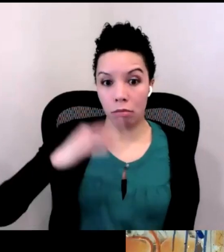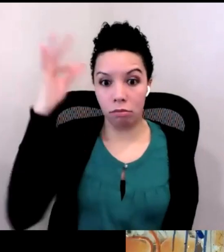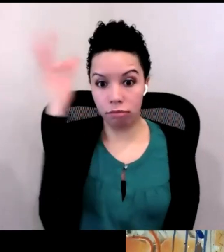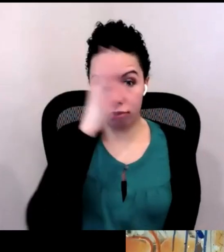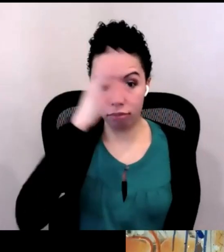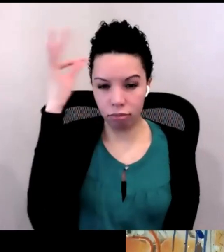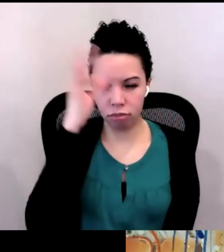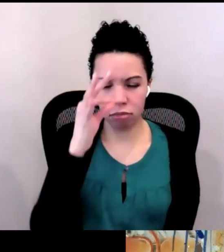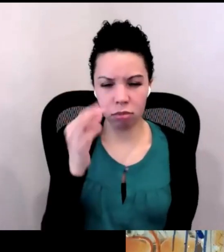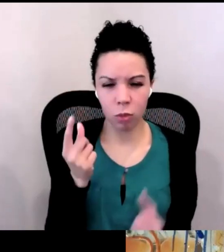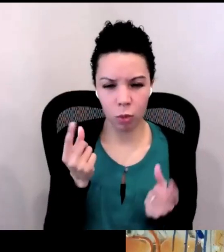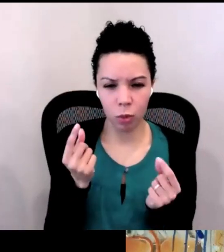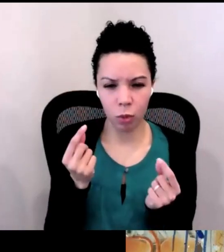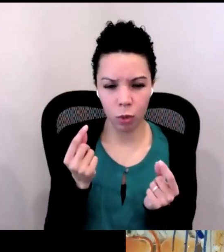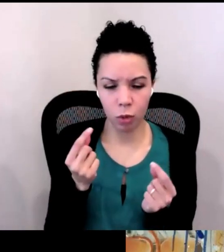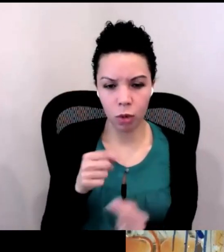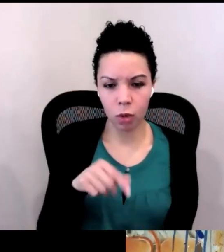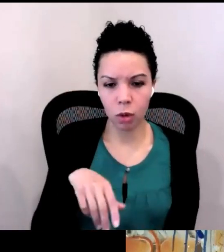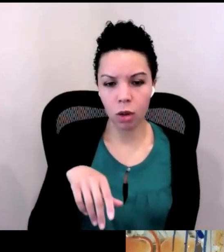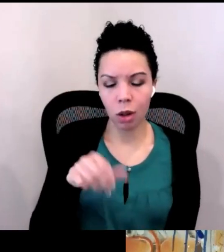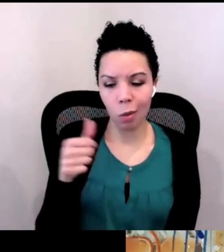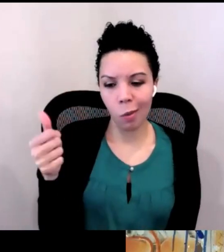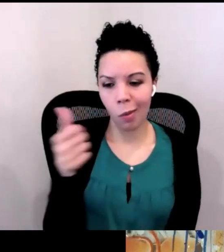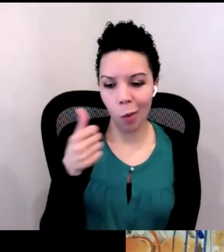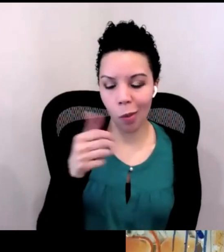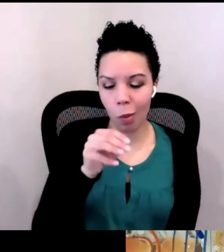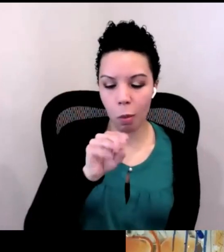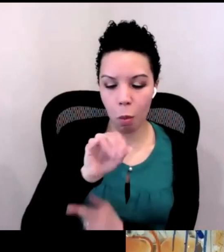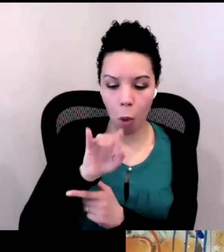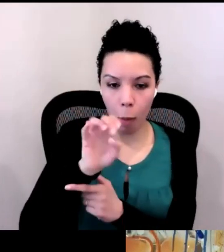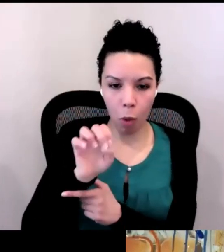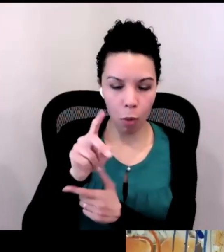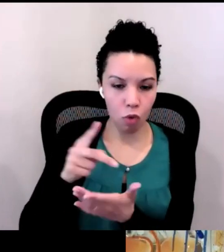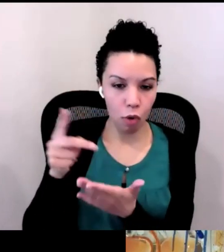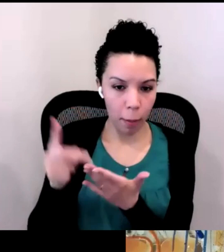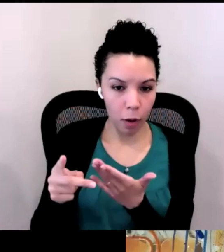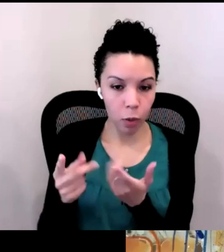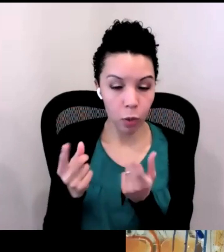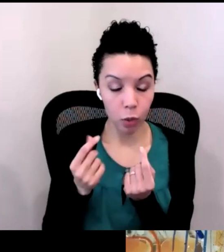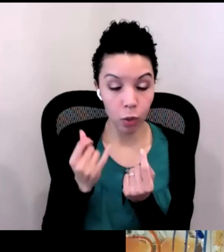to be their mobile programmer. So I would decide, if you downloaded the